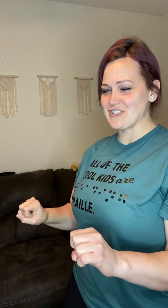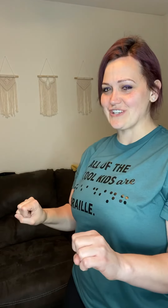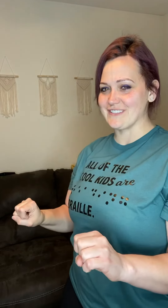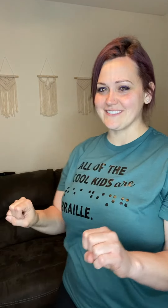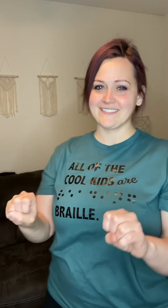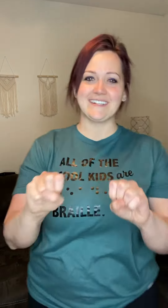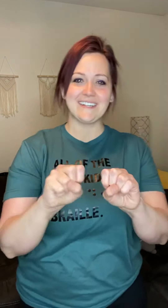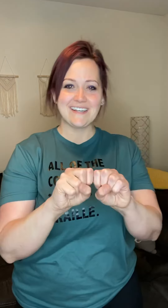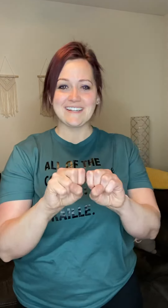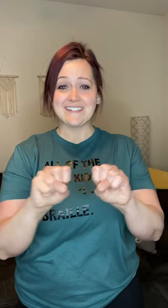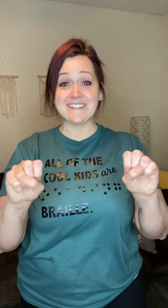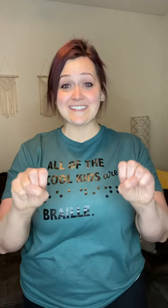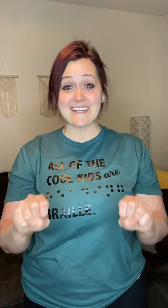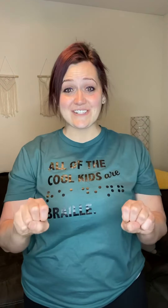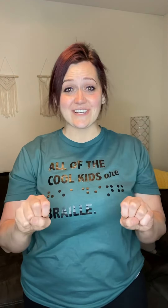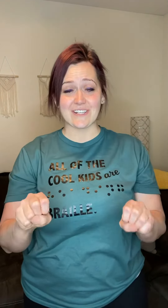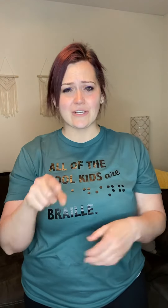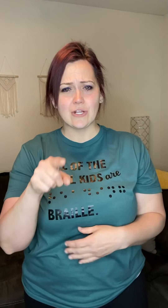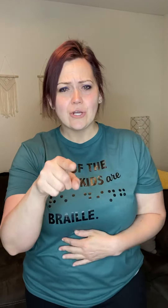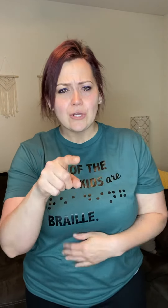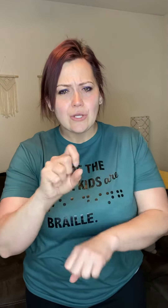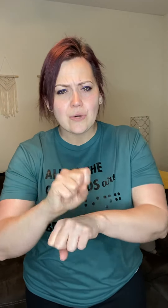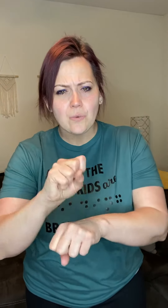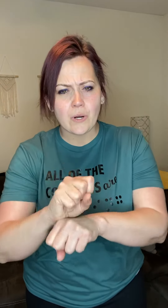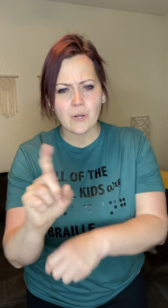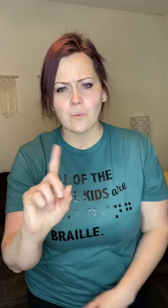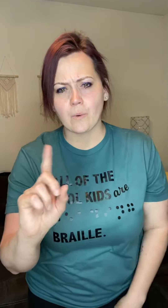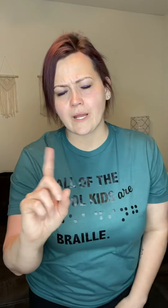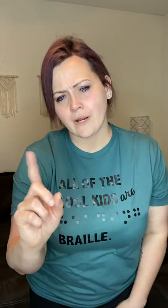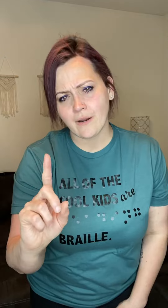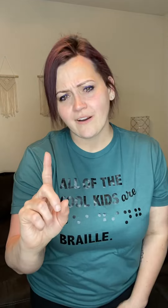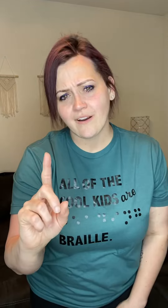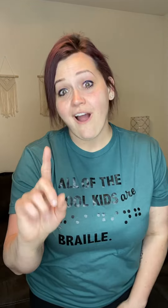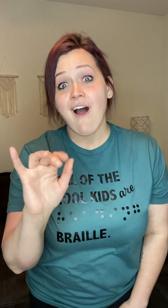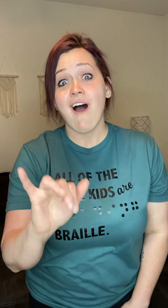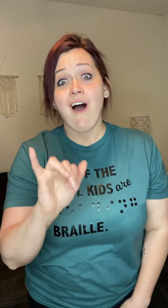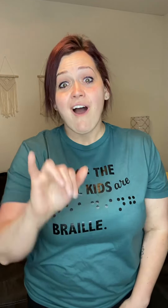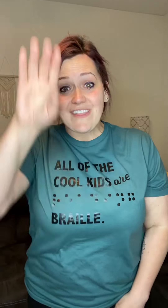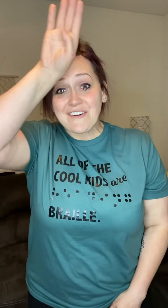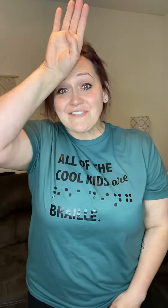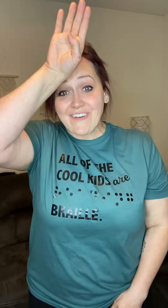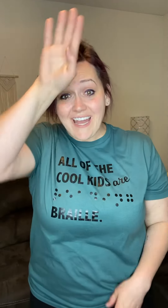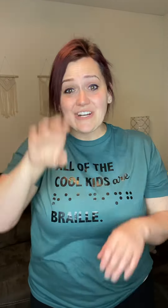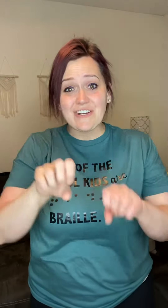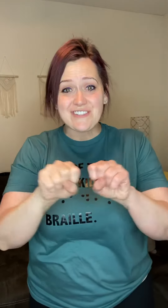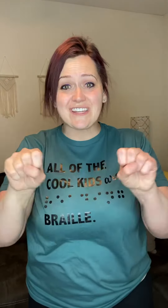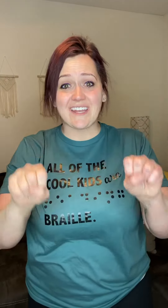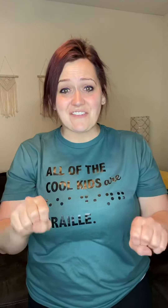station, station. You work where? The fire